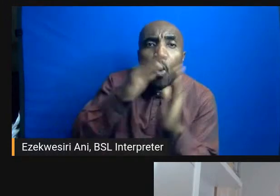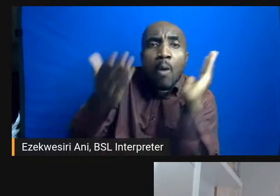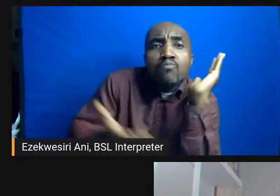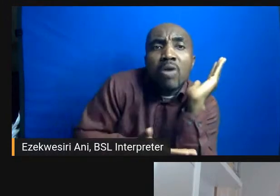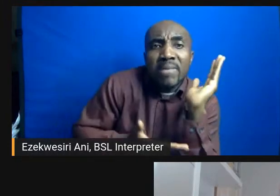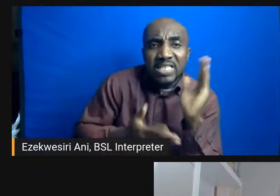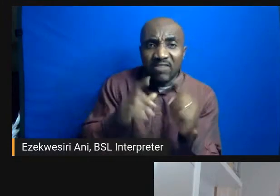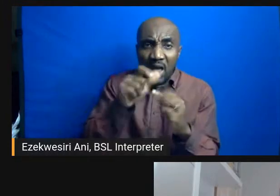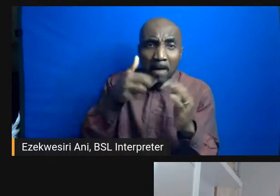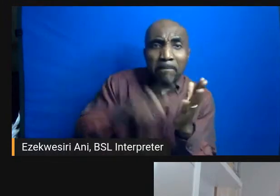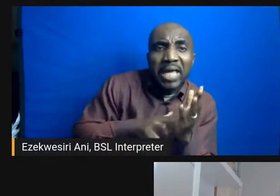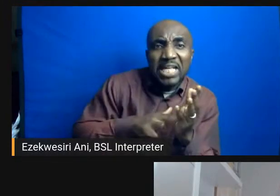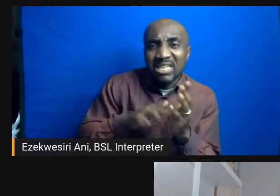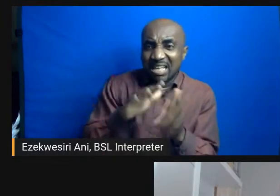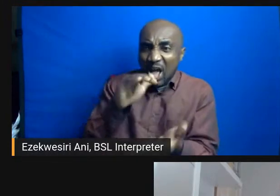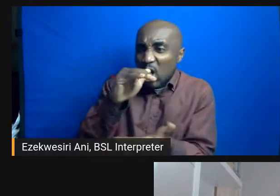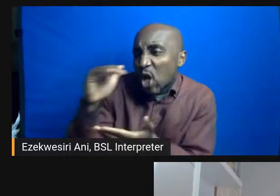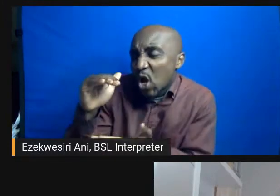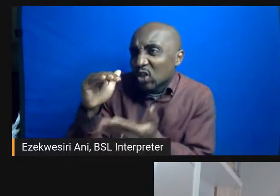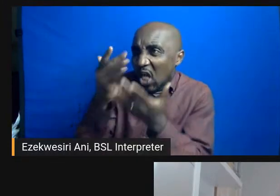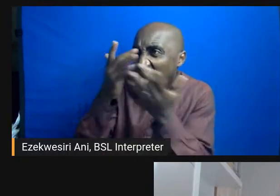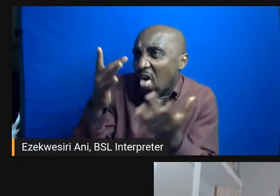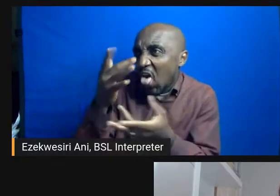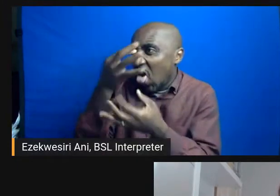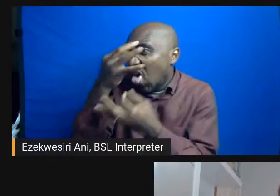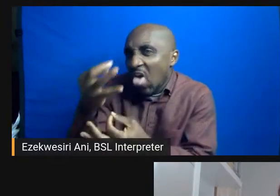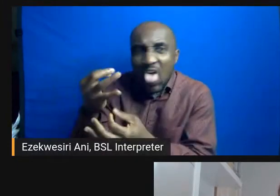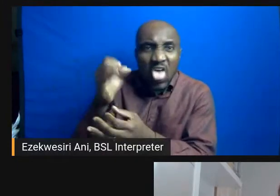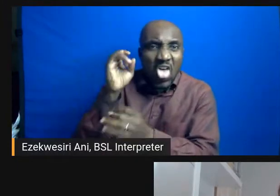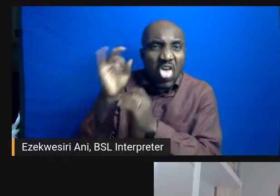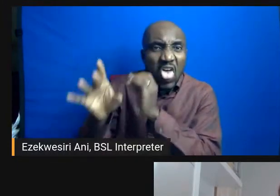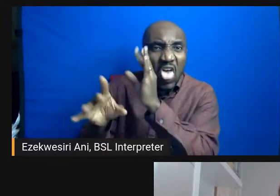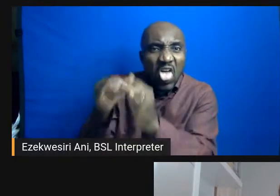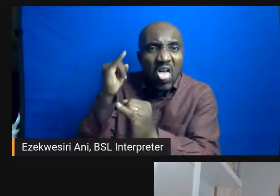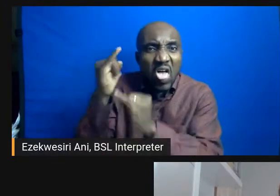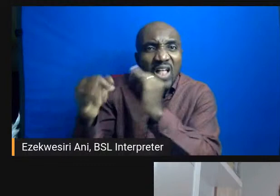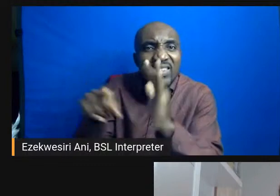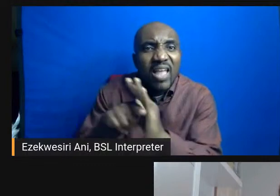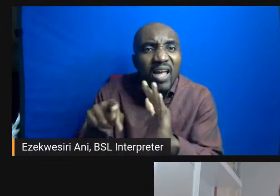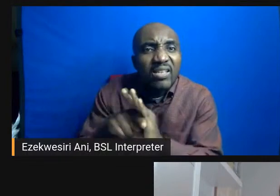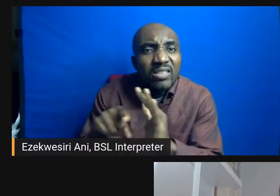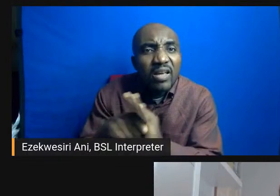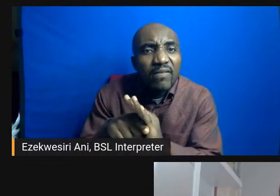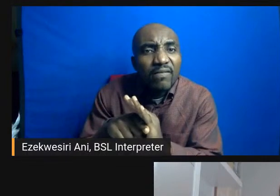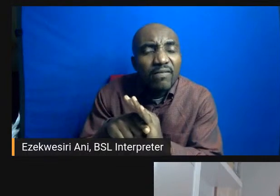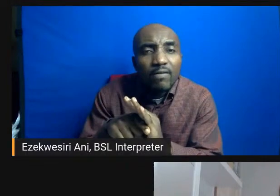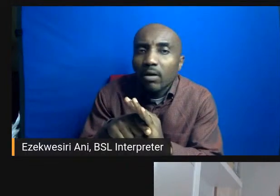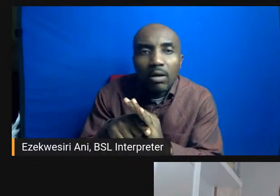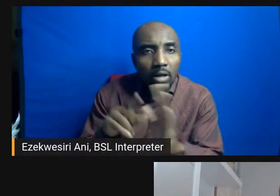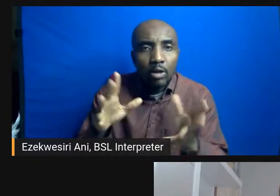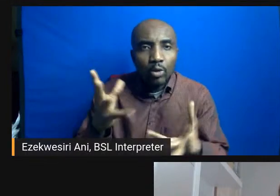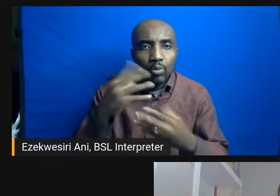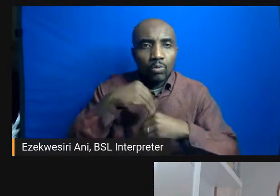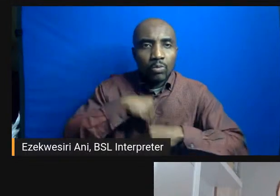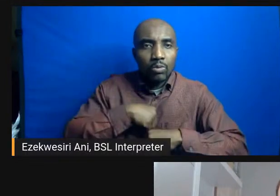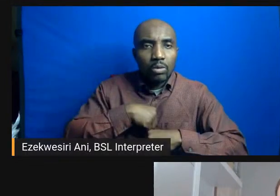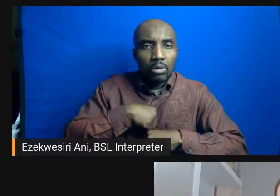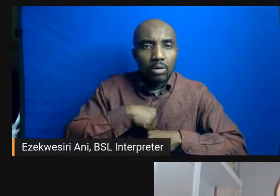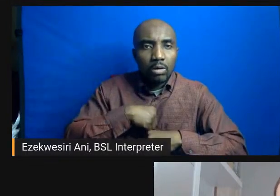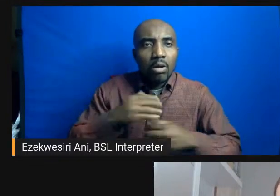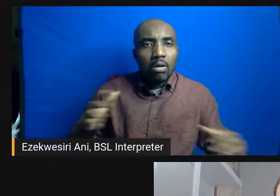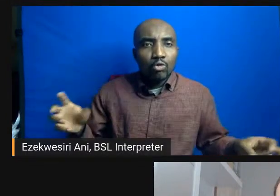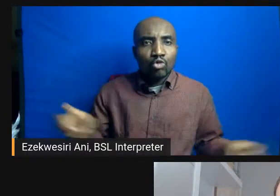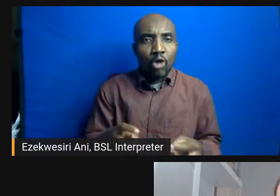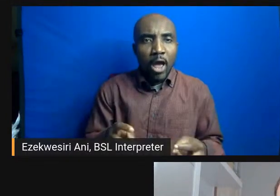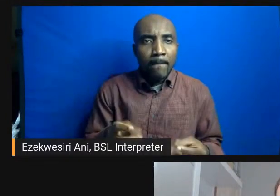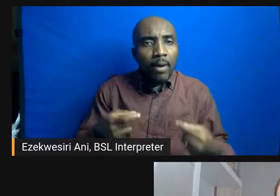it was bad, right? You're bound to internalize that. That is one. Secondly, it is